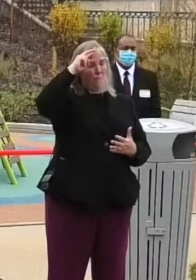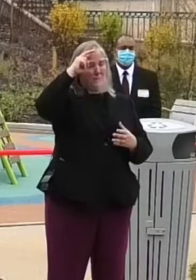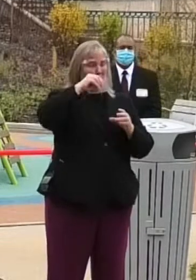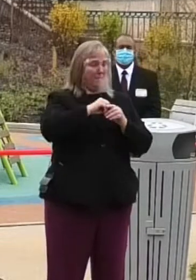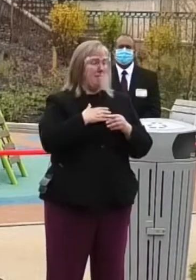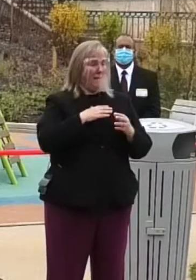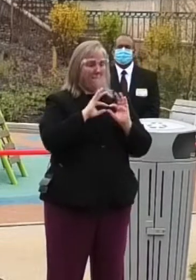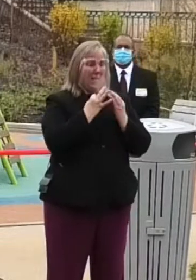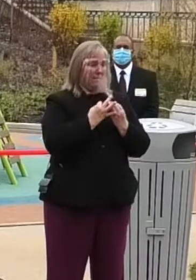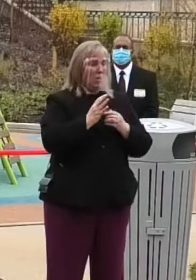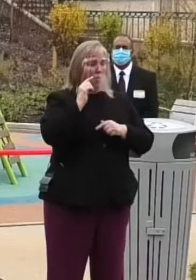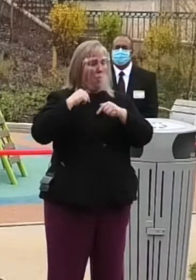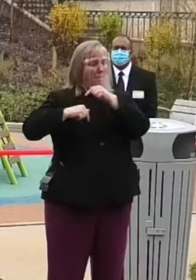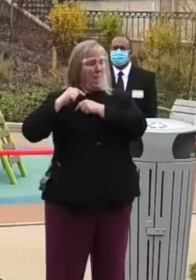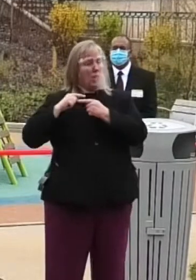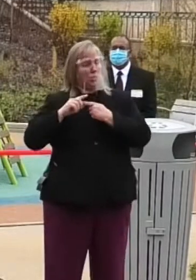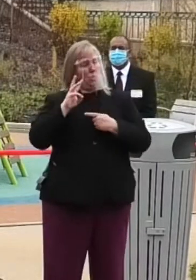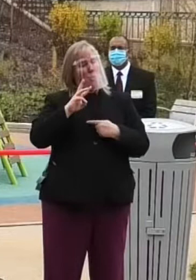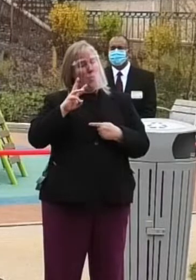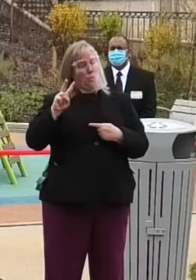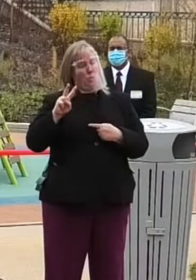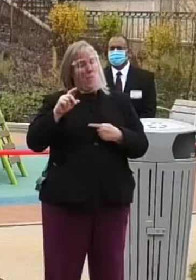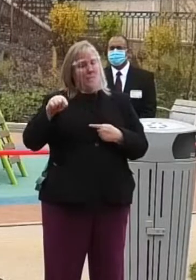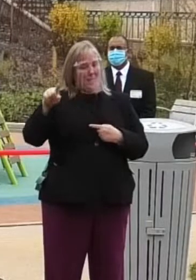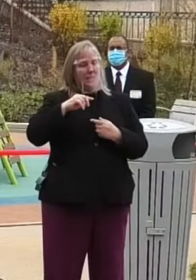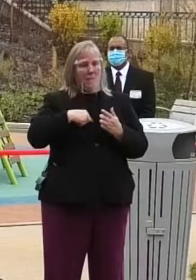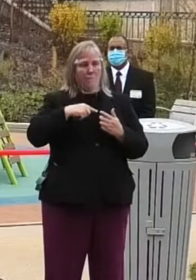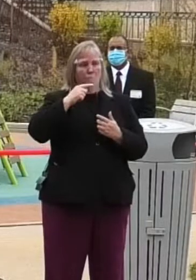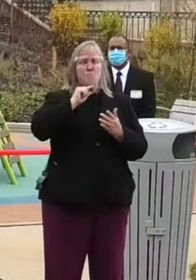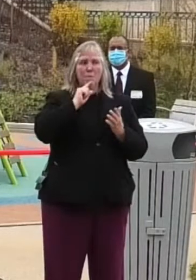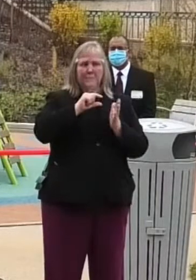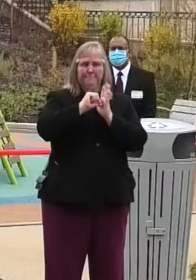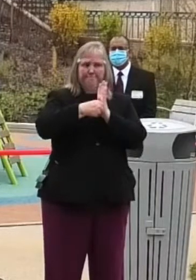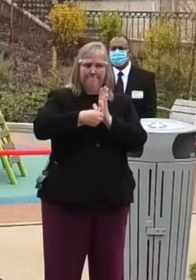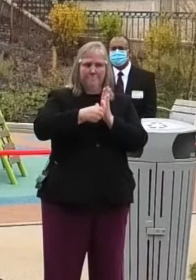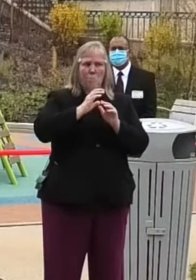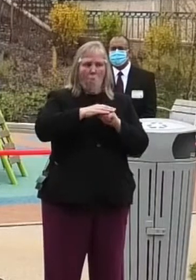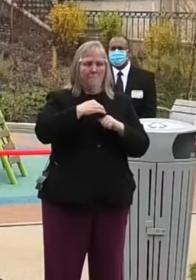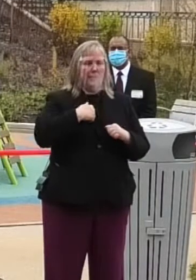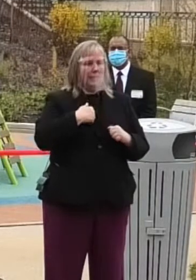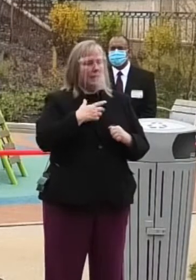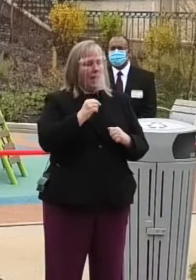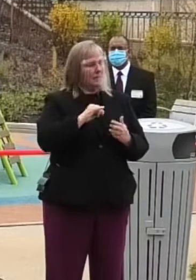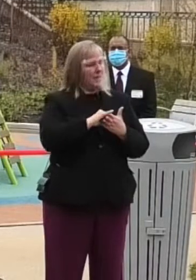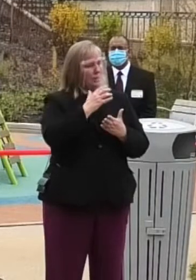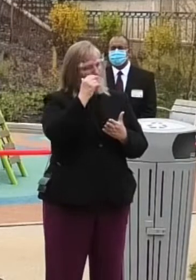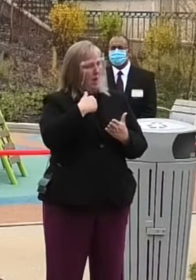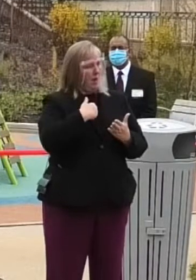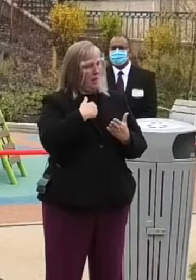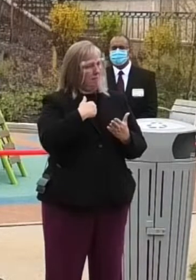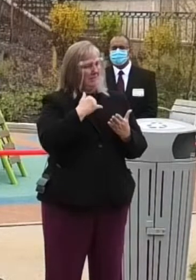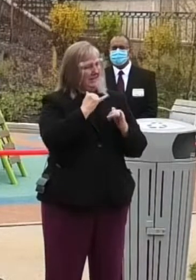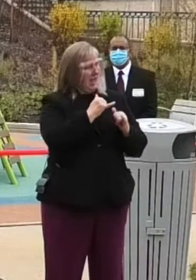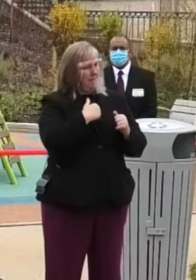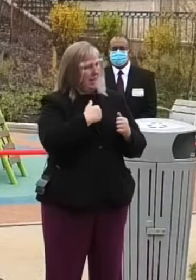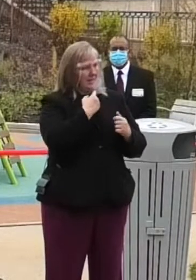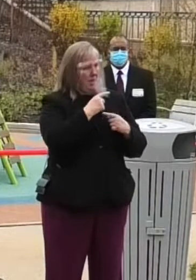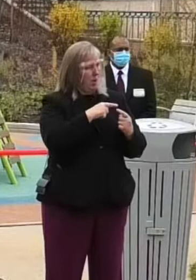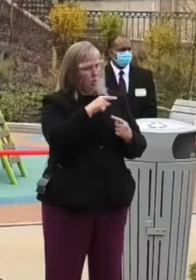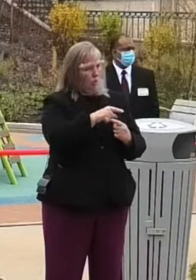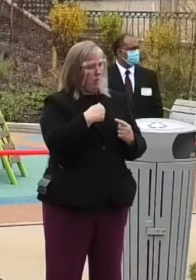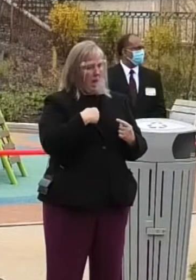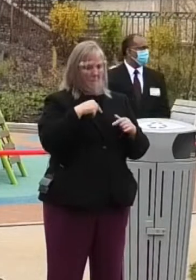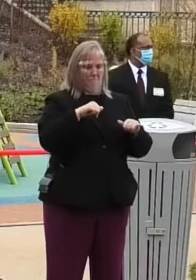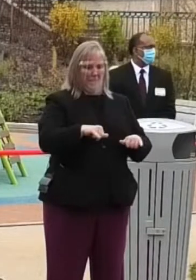family going back to World War II, and they left an indelible mark on me, and that's what I can say about you. I've been here